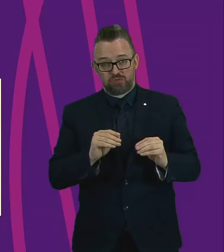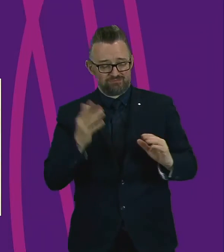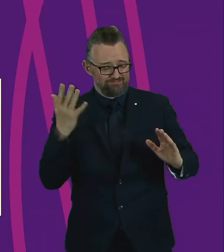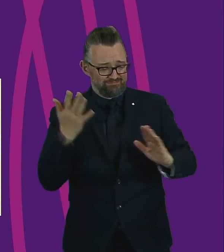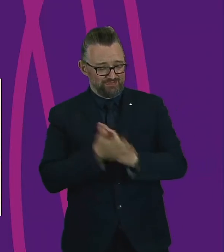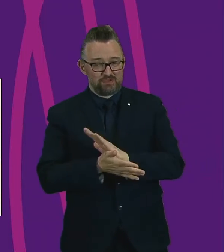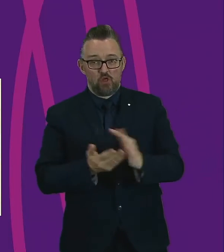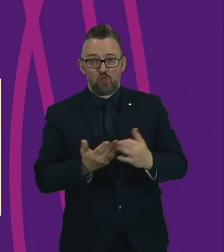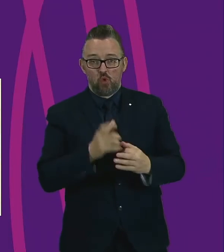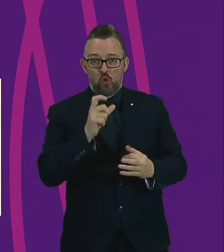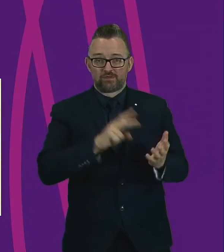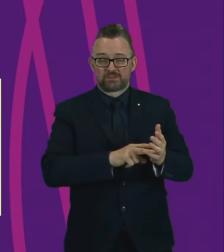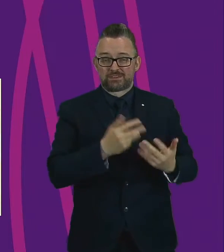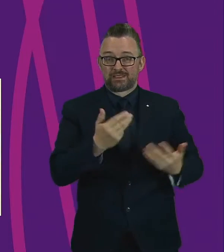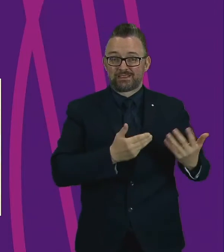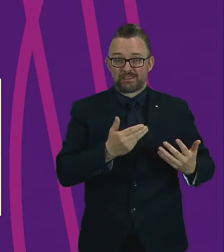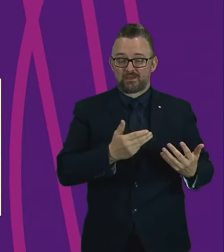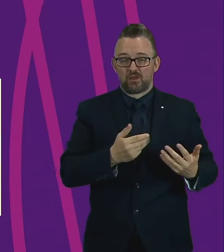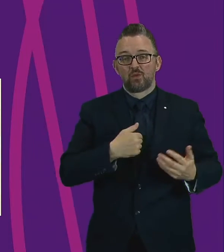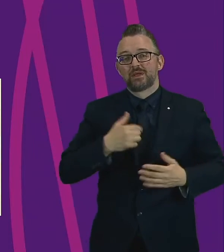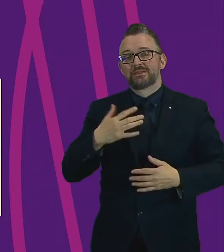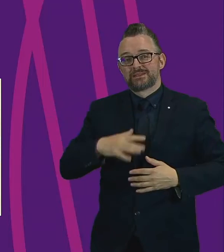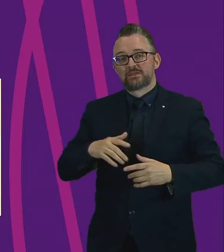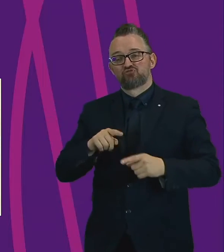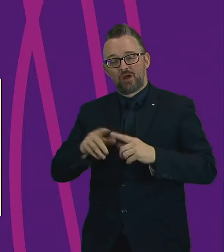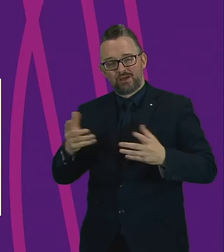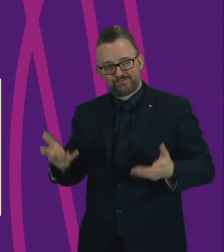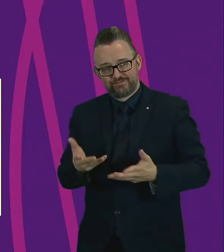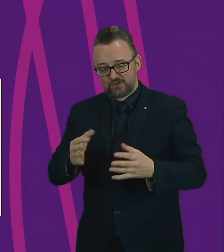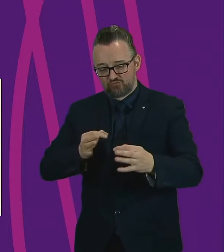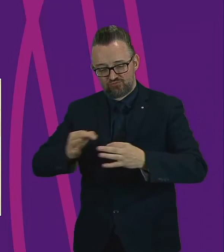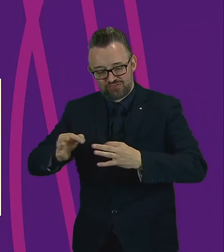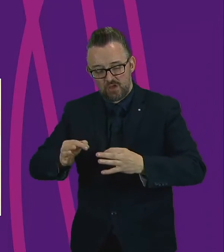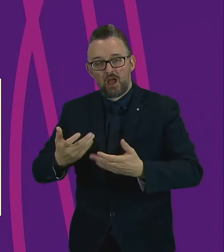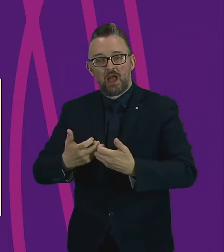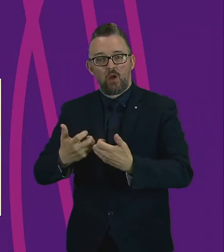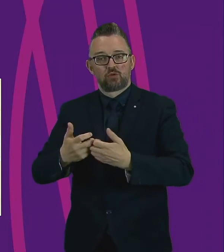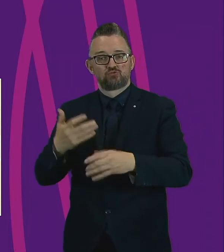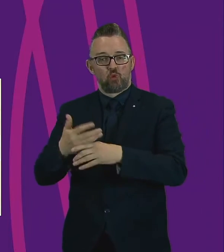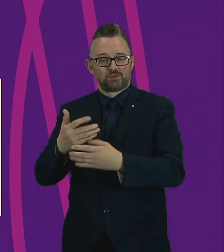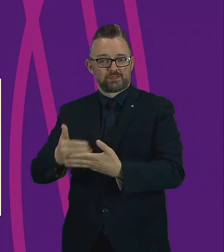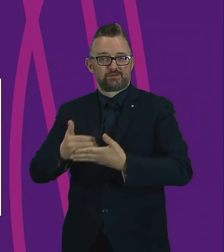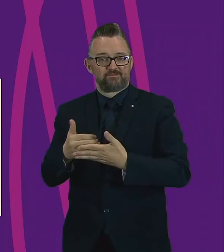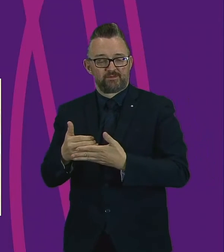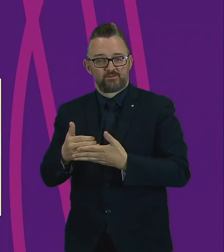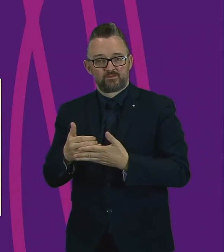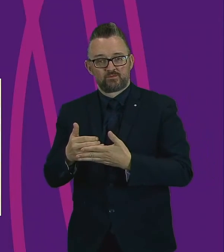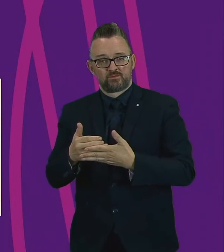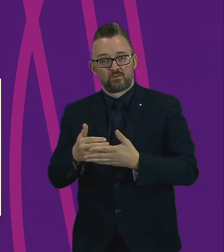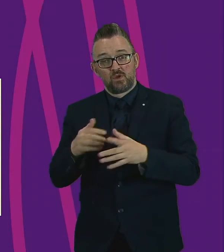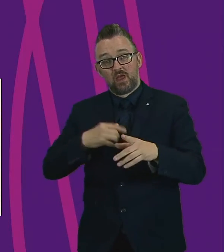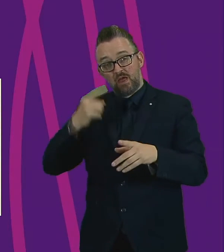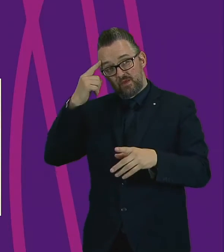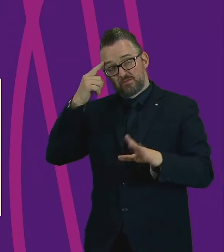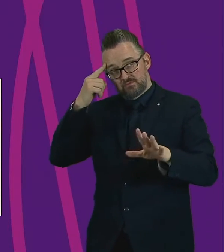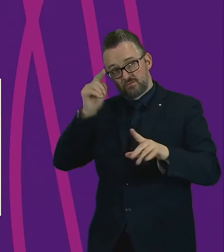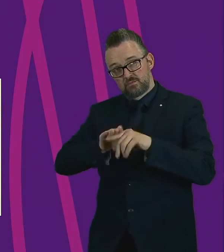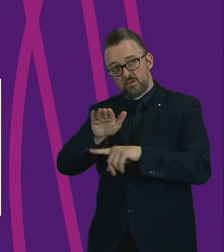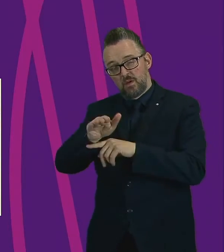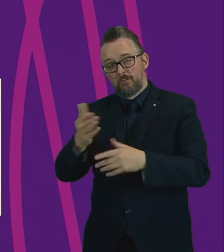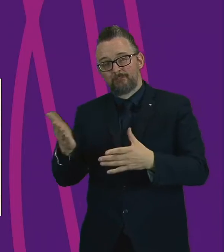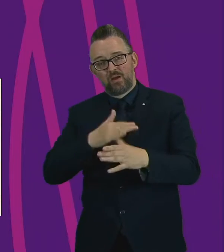targeted industrial strategy to help save jobs and retain skills. As we start thinking about the return to work, we